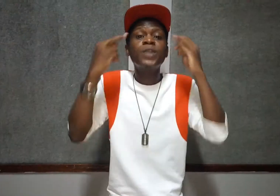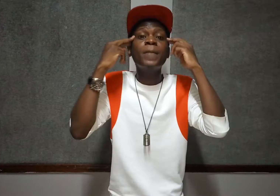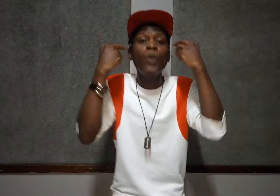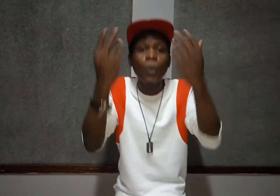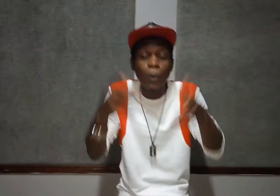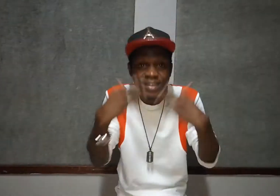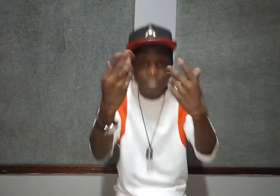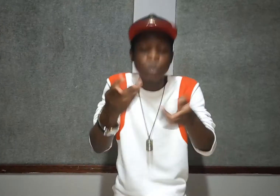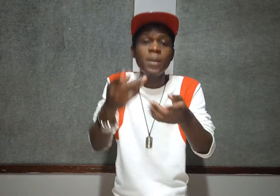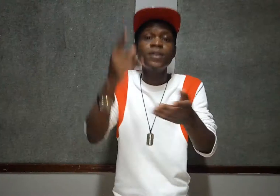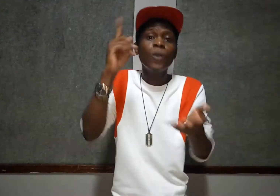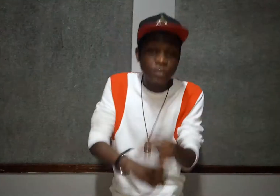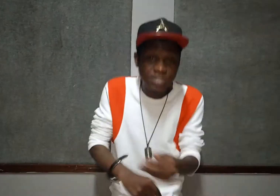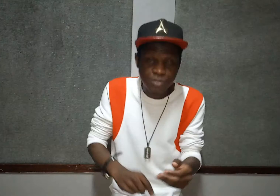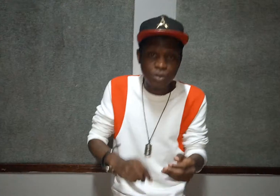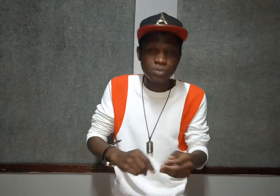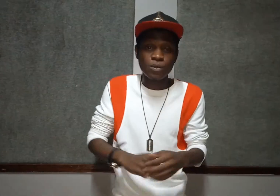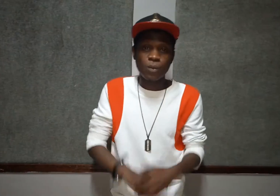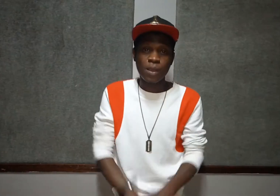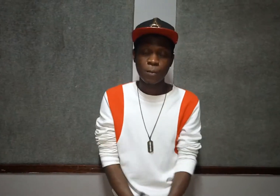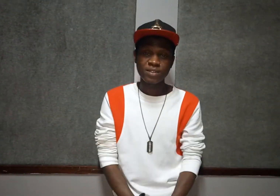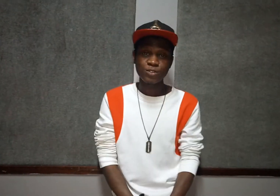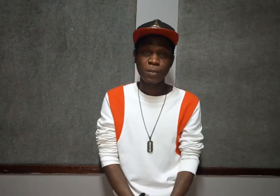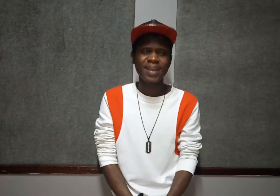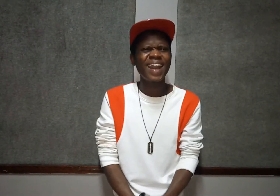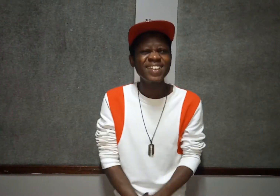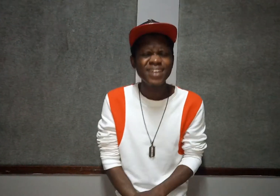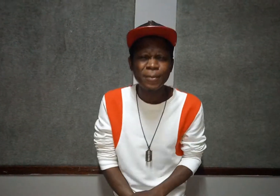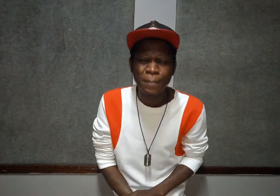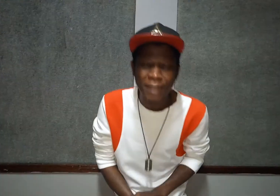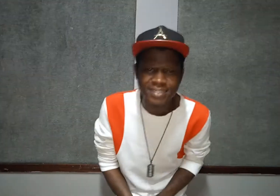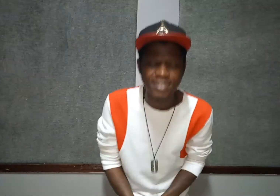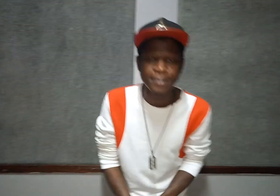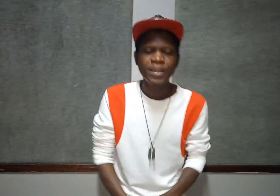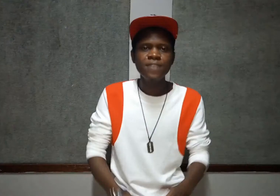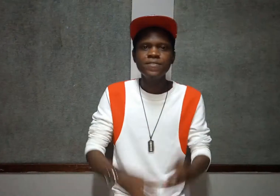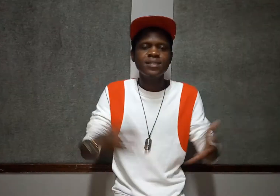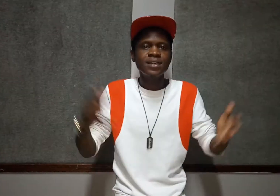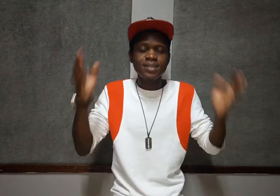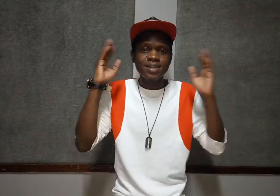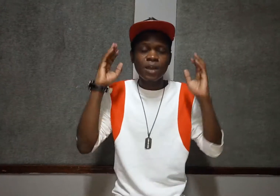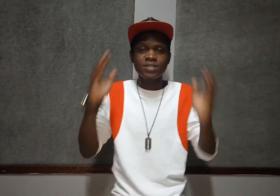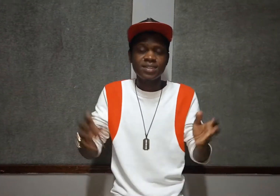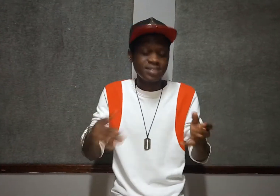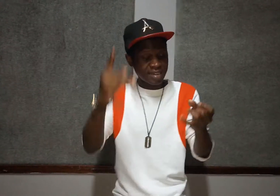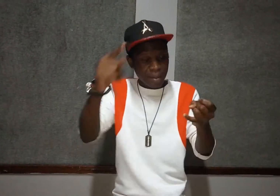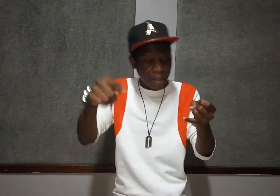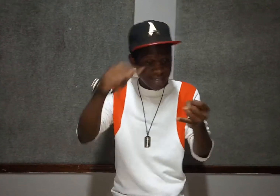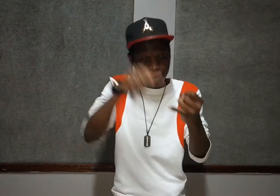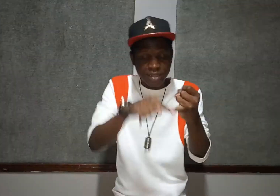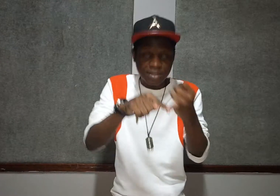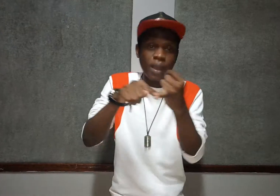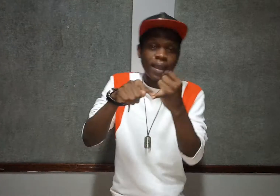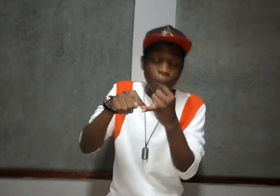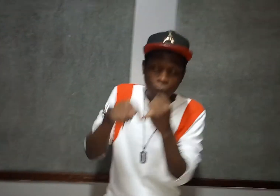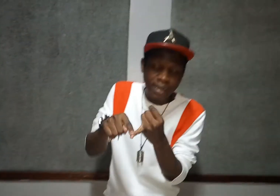no kumanya chomanyi, oino sasuro msuro okubanga, manyi chomanyi. Can you imagine? Everything is now taxes. Kanaba kazi nwajie waka, ukudaye